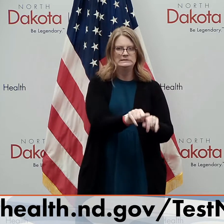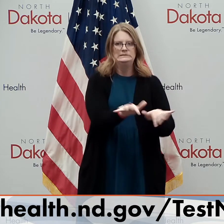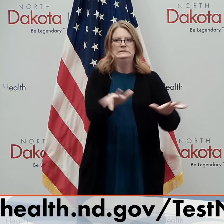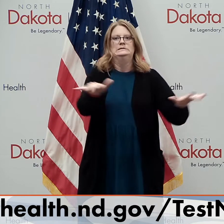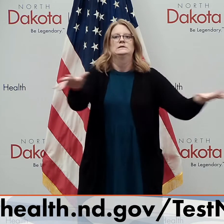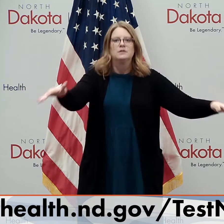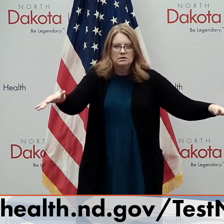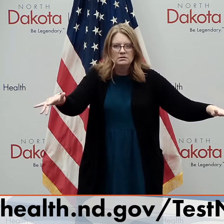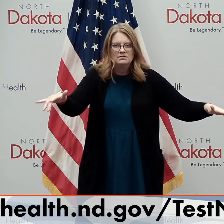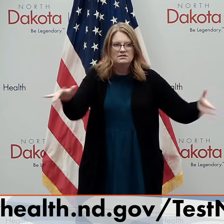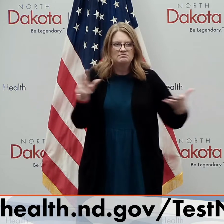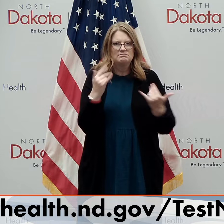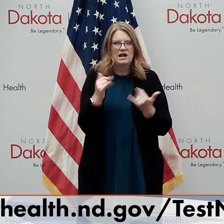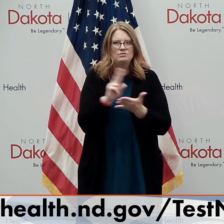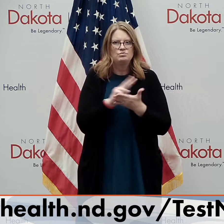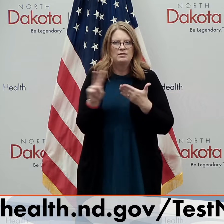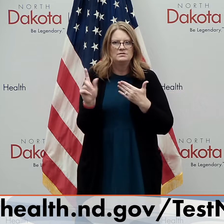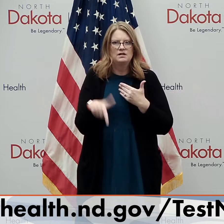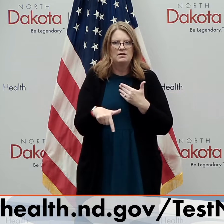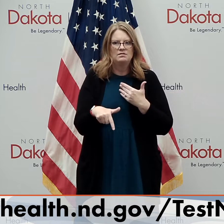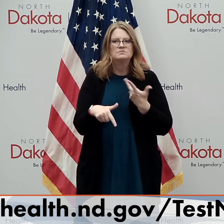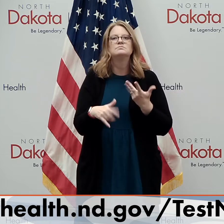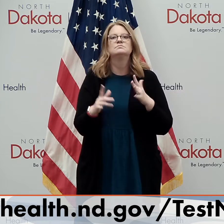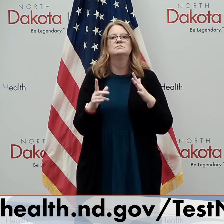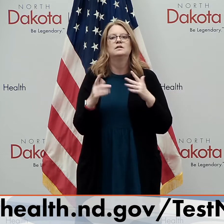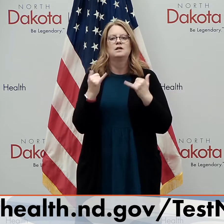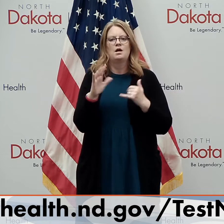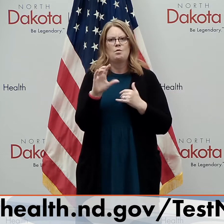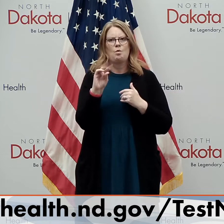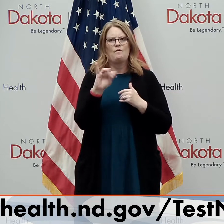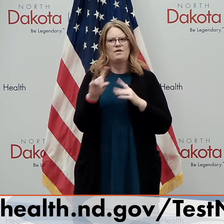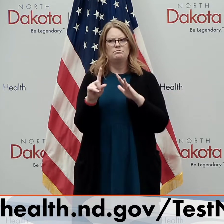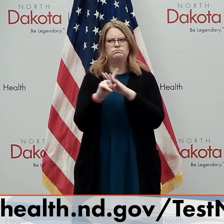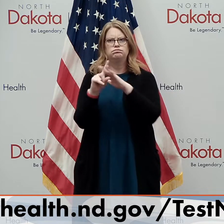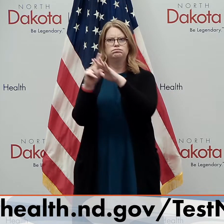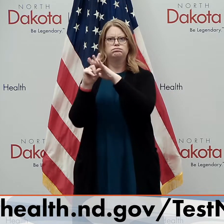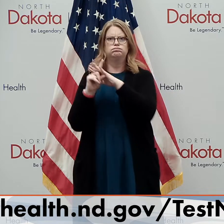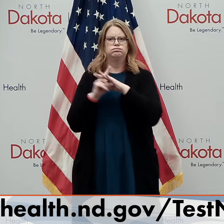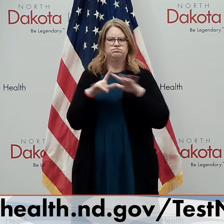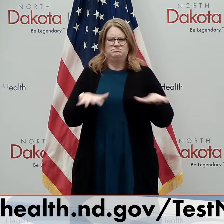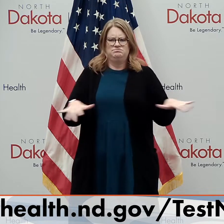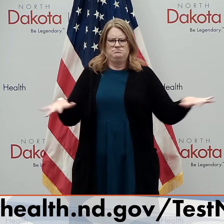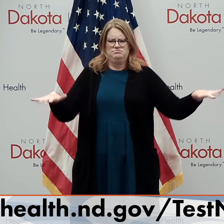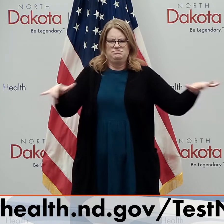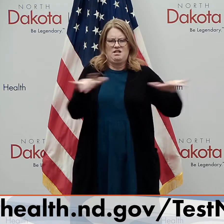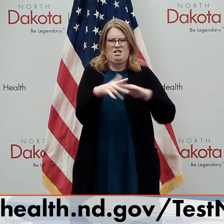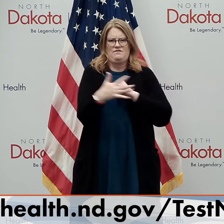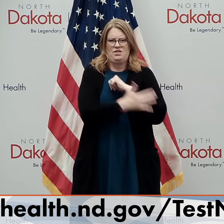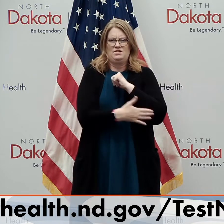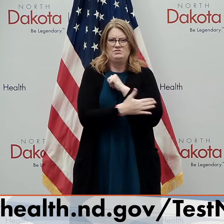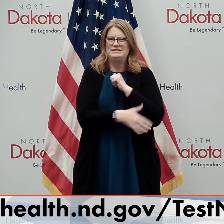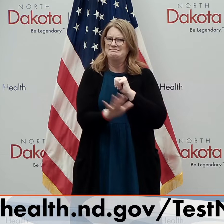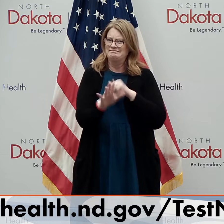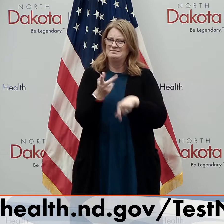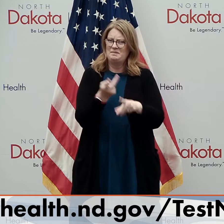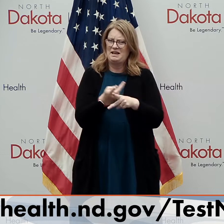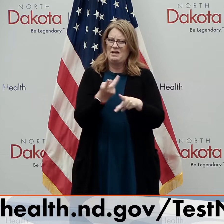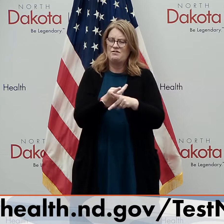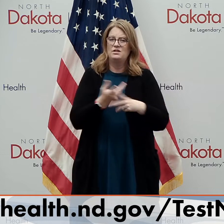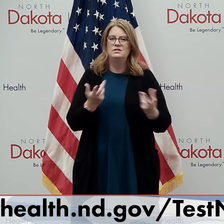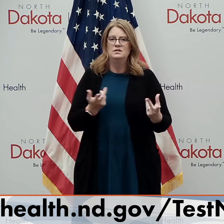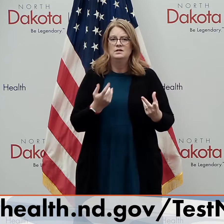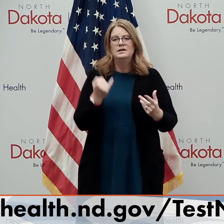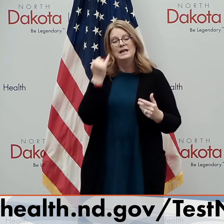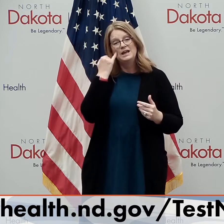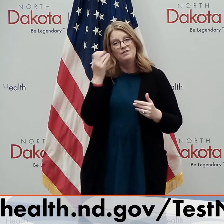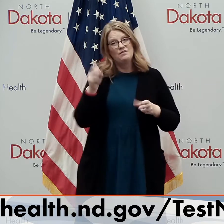21 days after the event, once the person has acquired it. So again, as we've said all along, if you have an